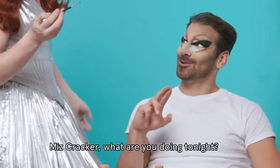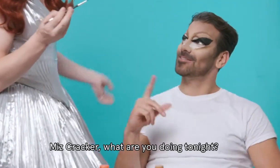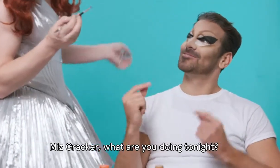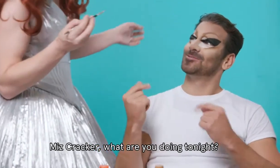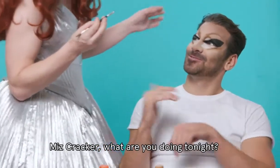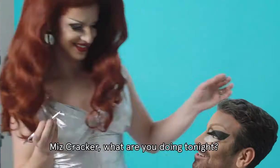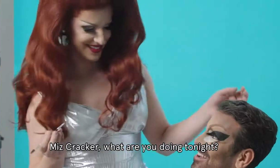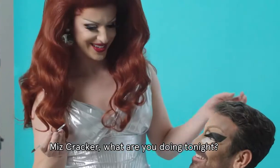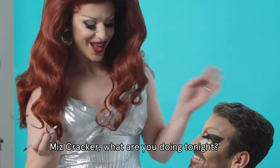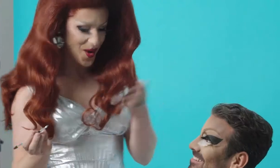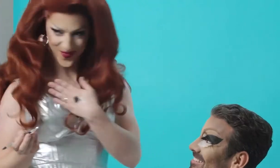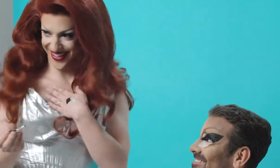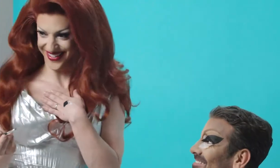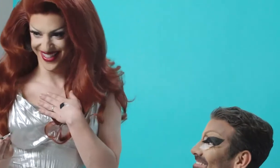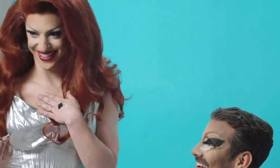Ms. Cracker, what are you doing tonight? Oh my